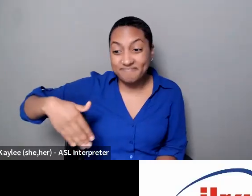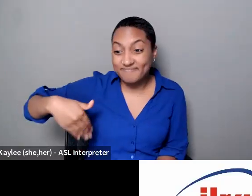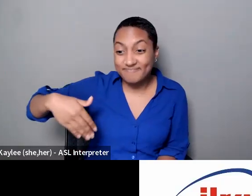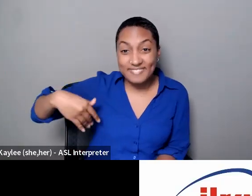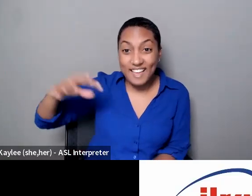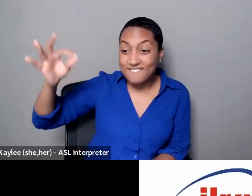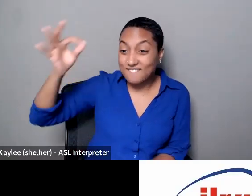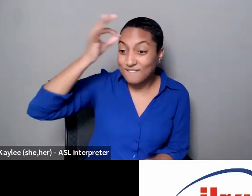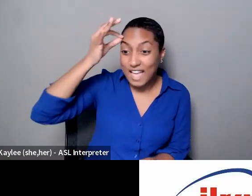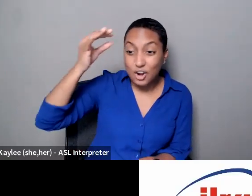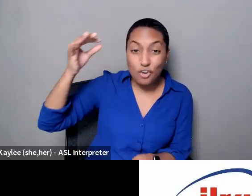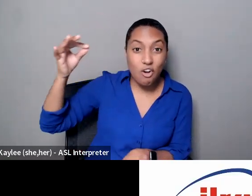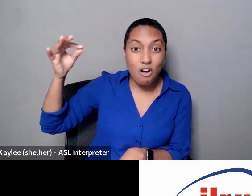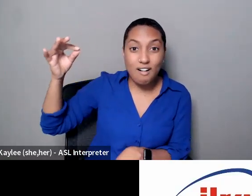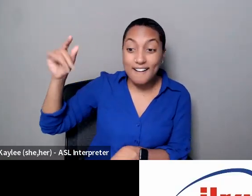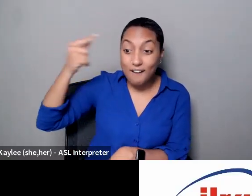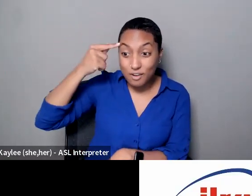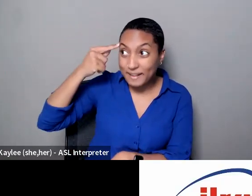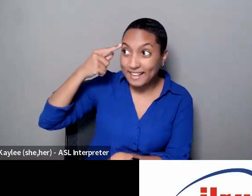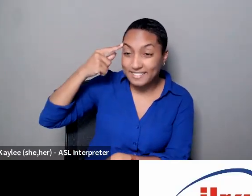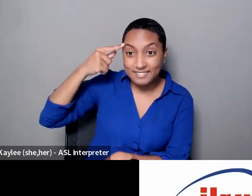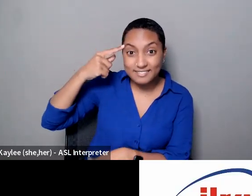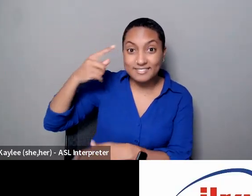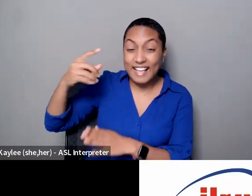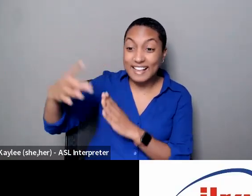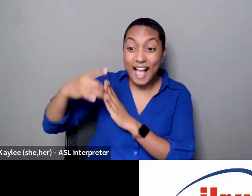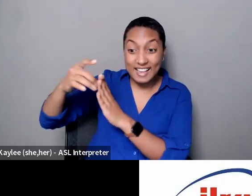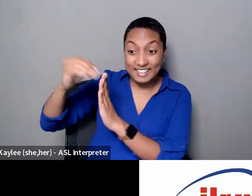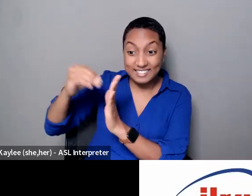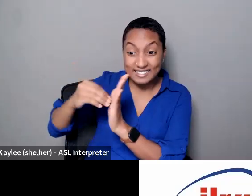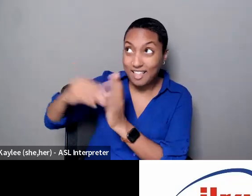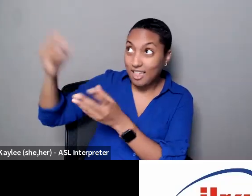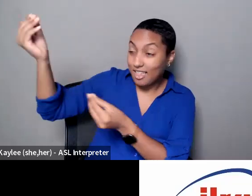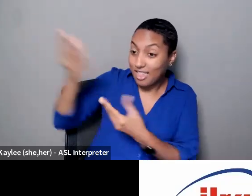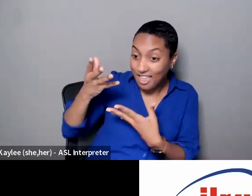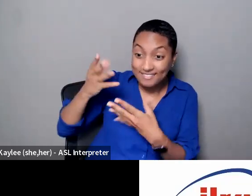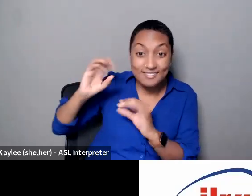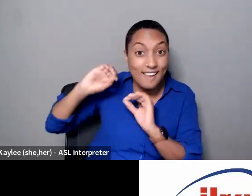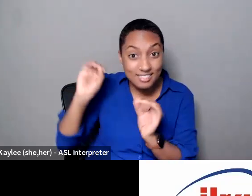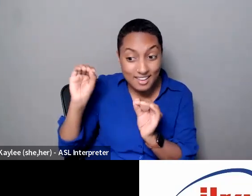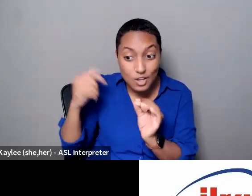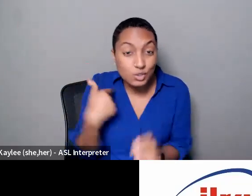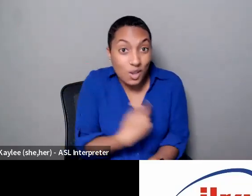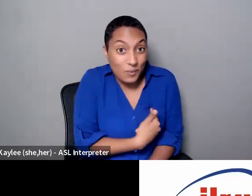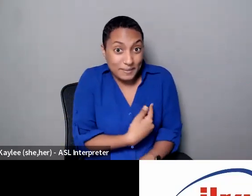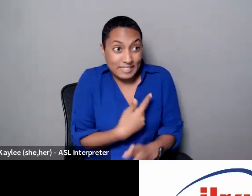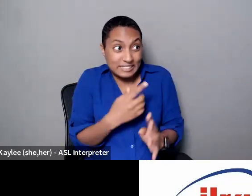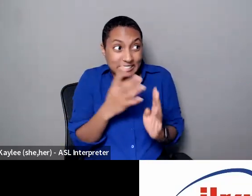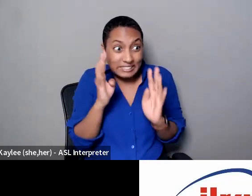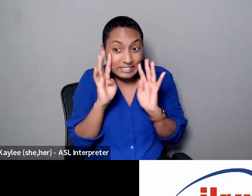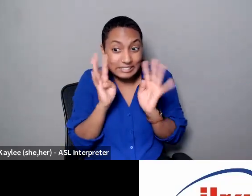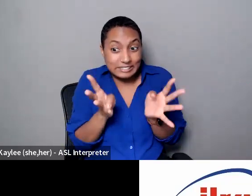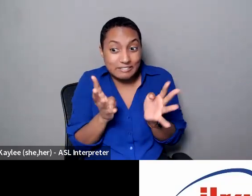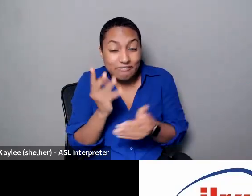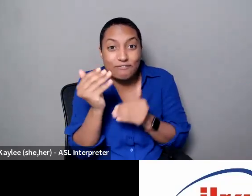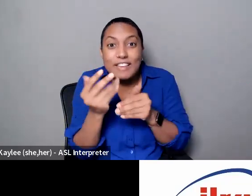government that we have today. So we were just making up stuff as we went along. So for